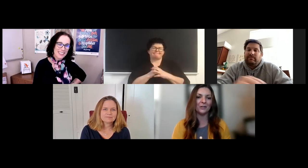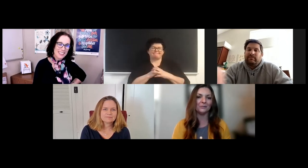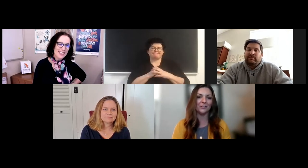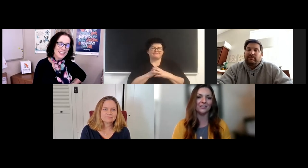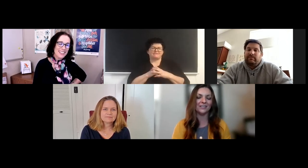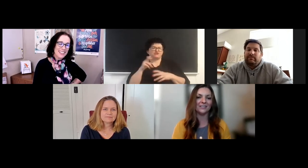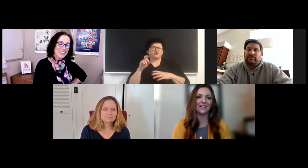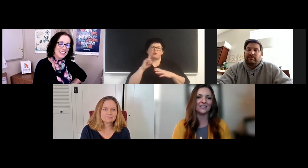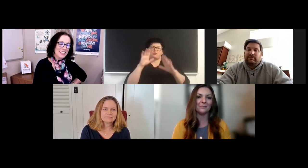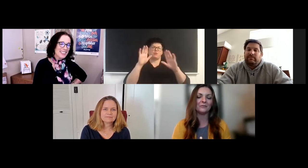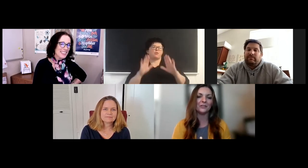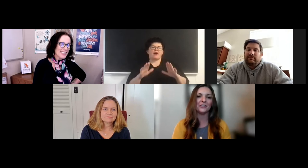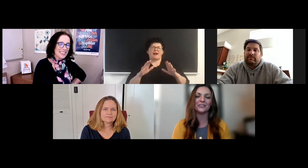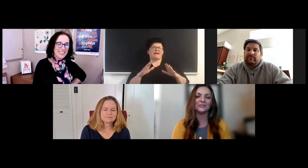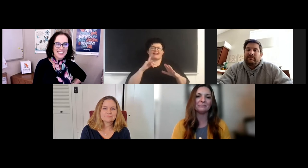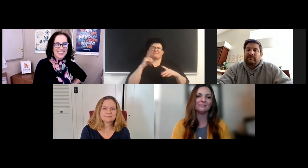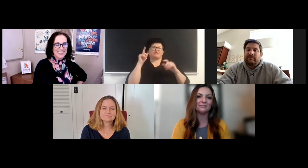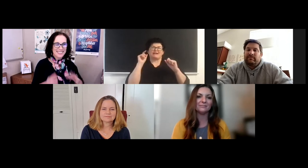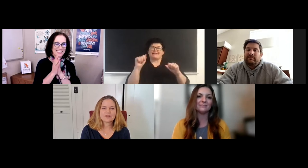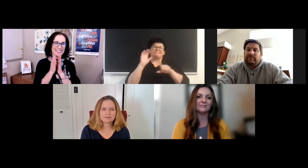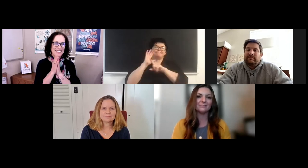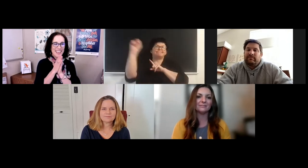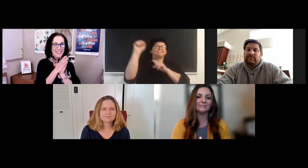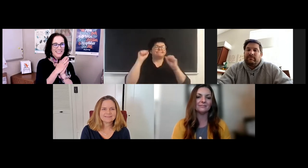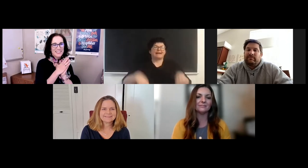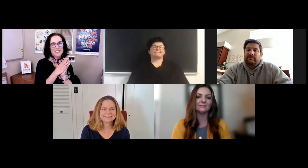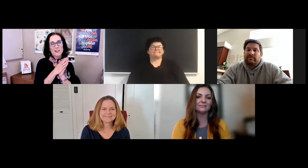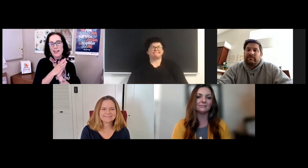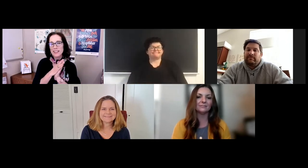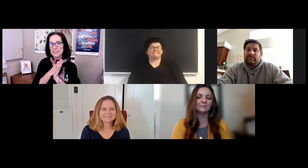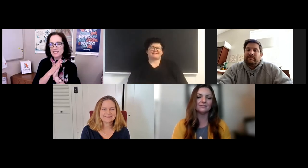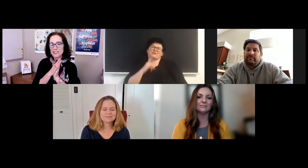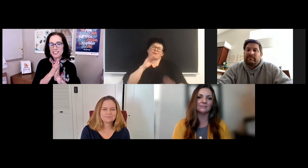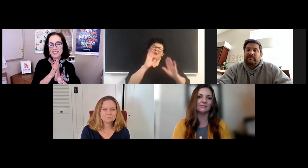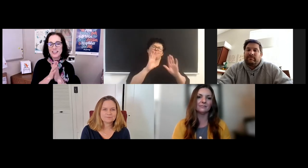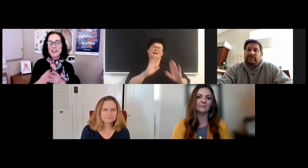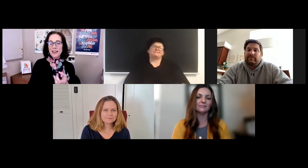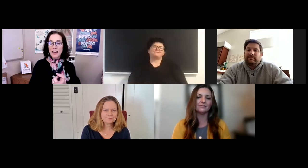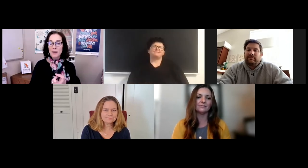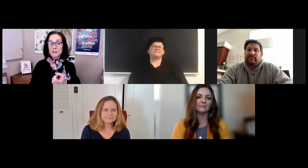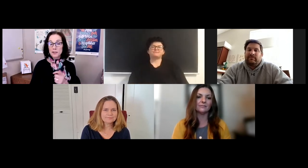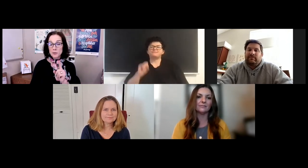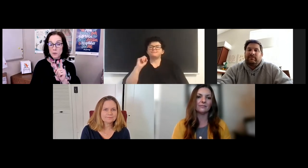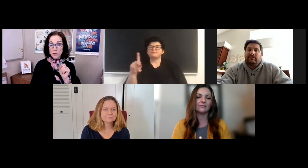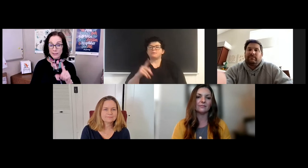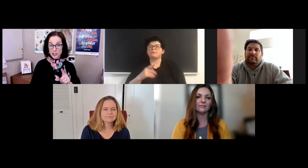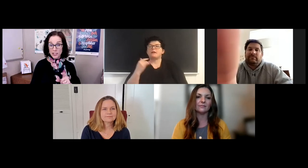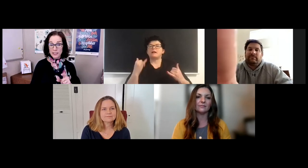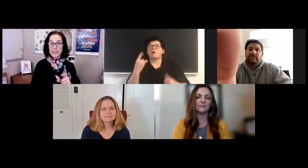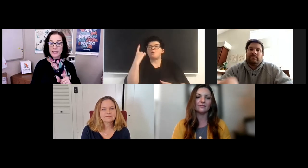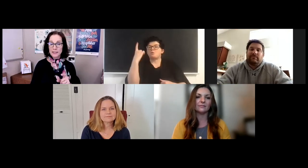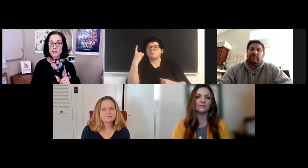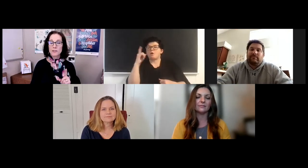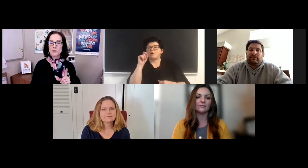She's wonderful, and the sky's the limit for her too. Yay. That's so great. That's so great to hear. So this one